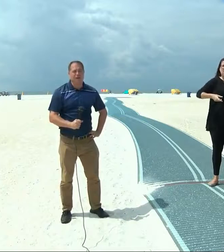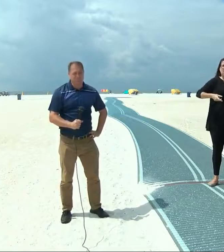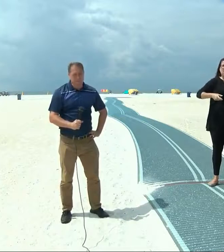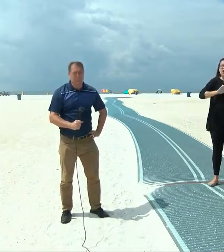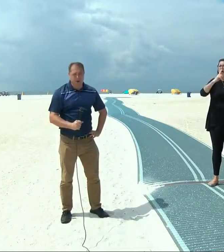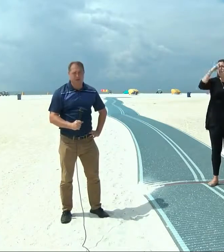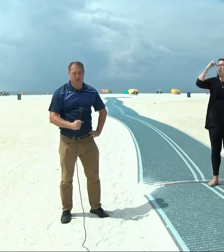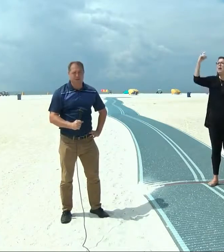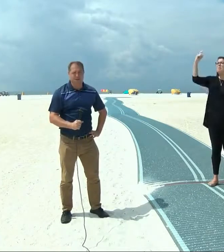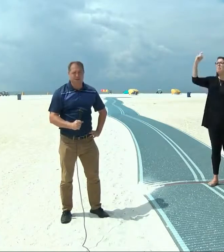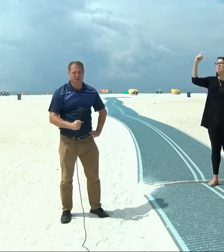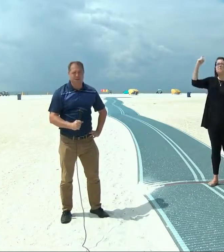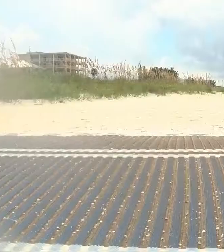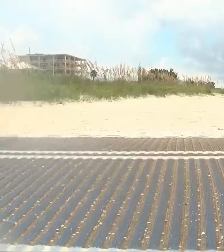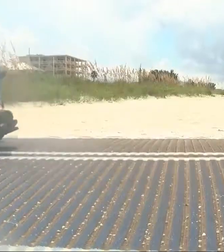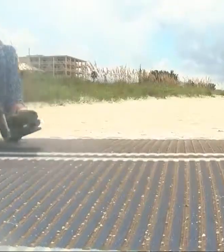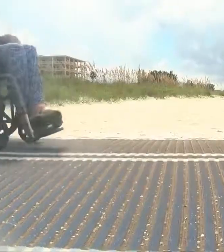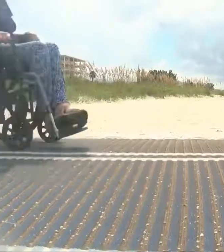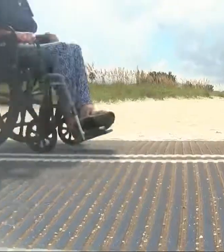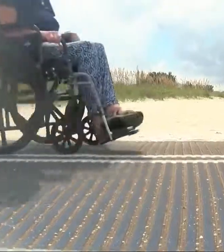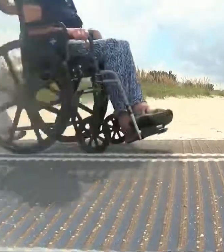dream seemed impossible.